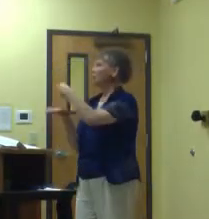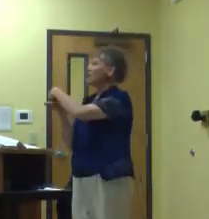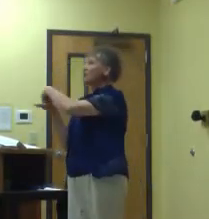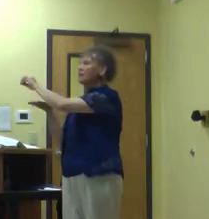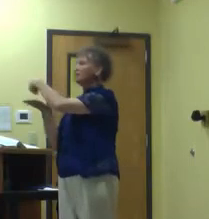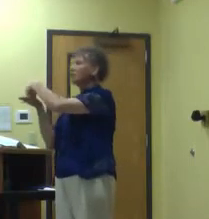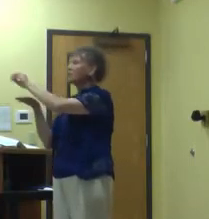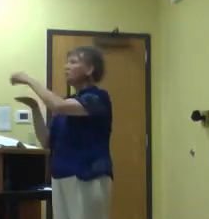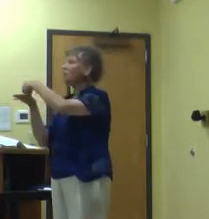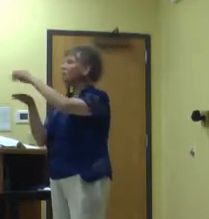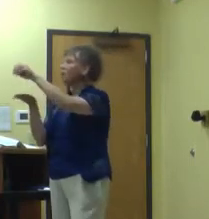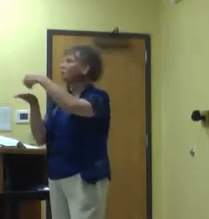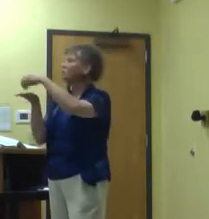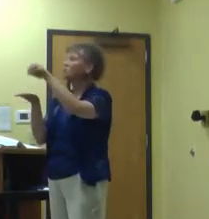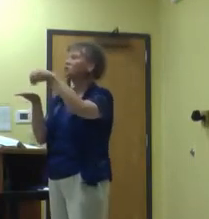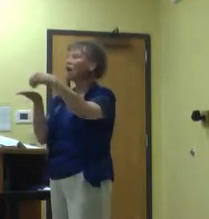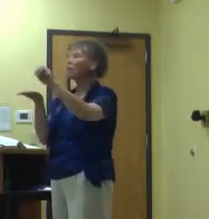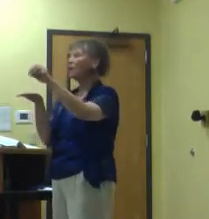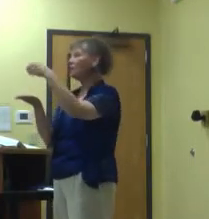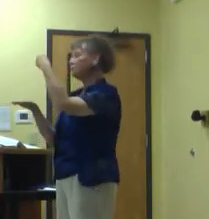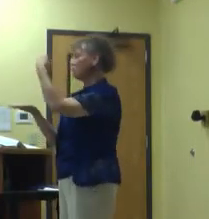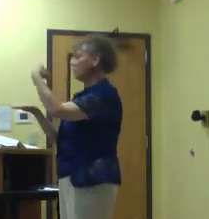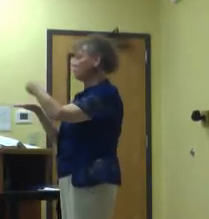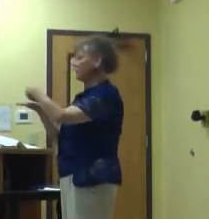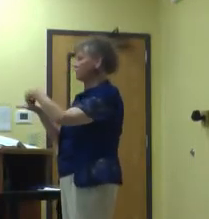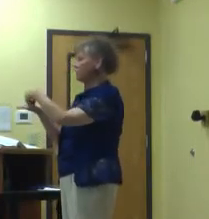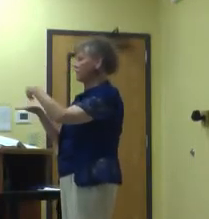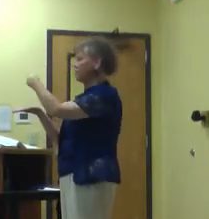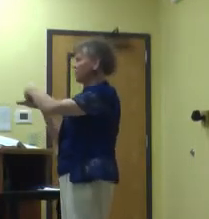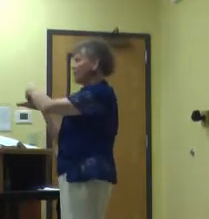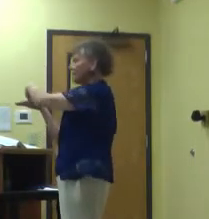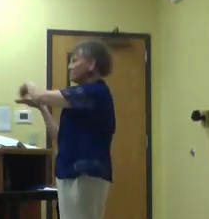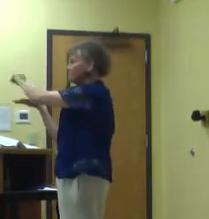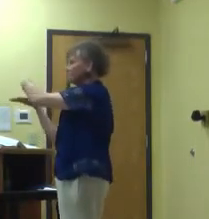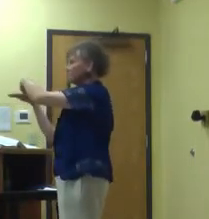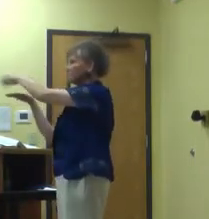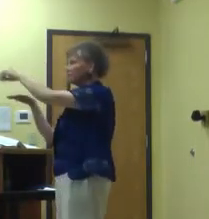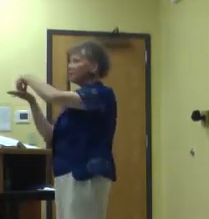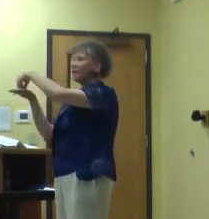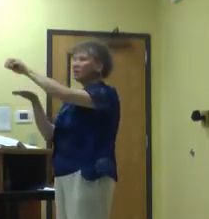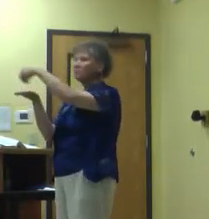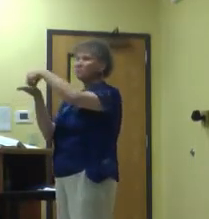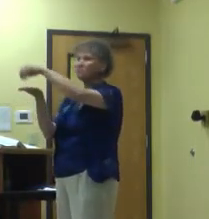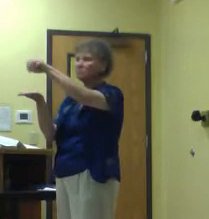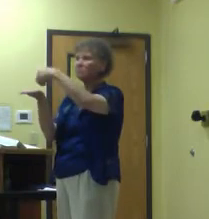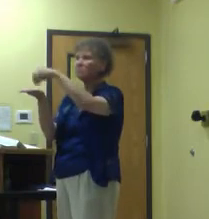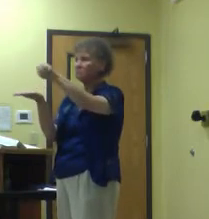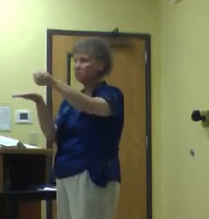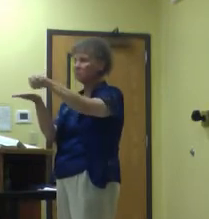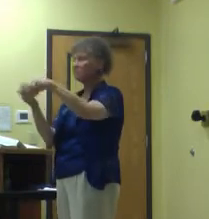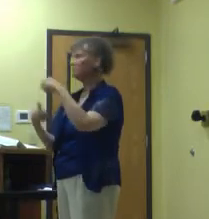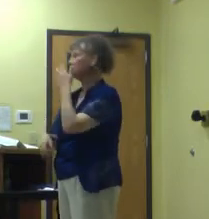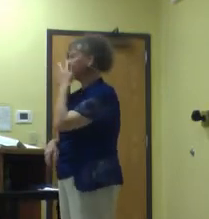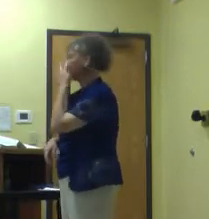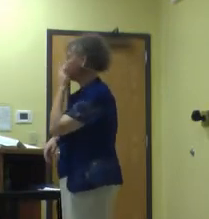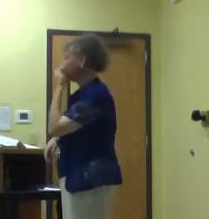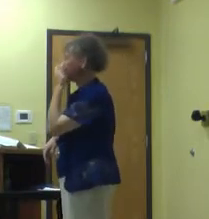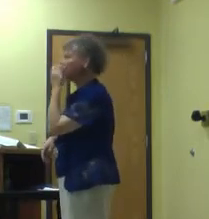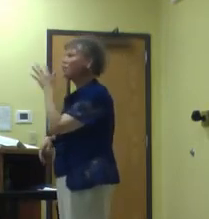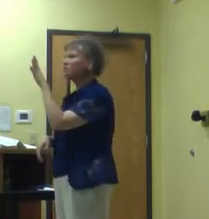Shopping, I saw a little bit of problems with shopping. Shopping, you've got your money in your hand, you're sending it out. Okay. Any other signs